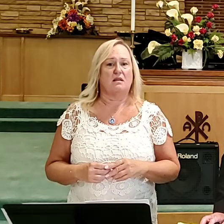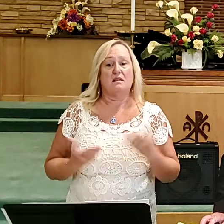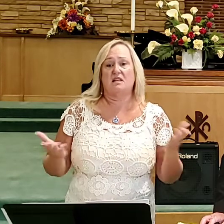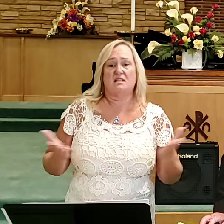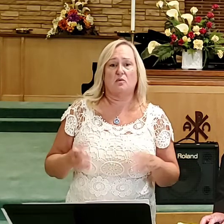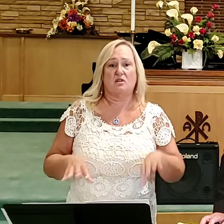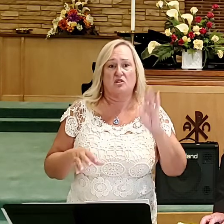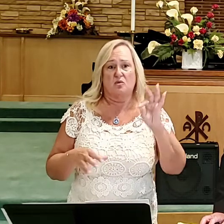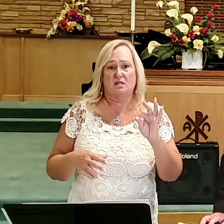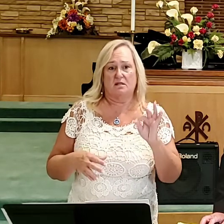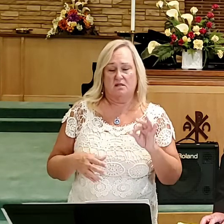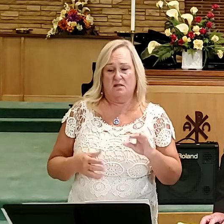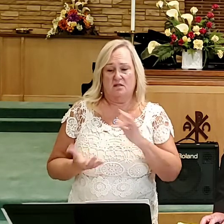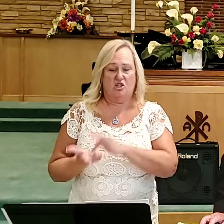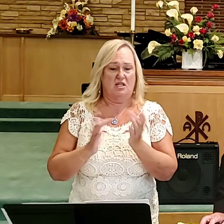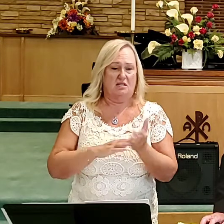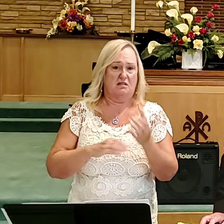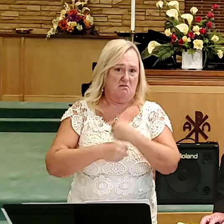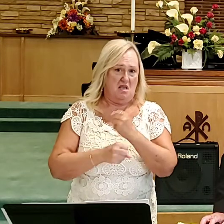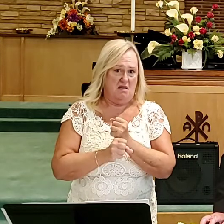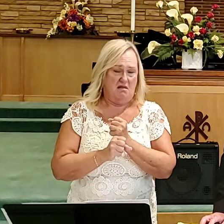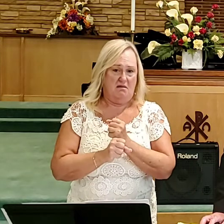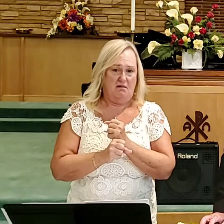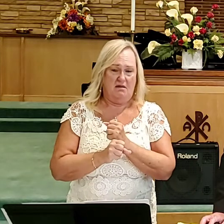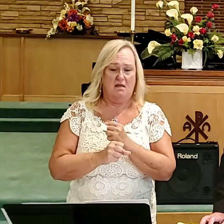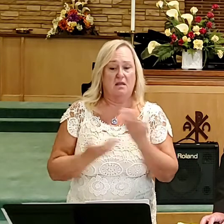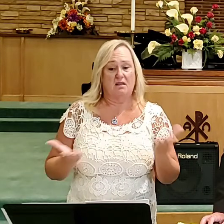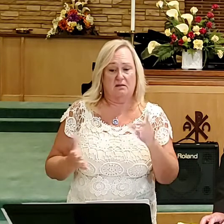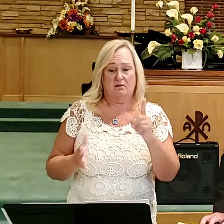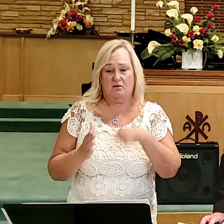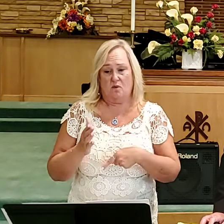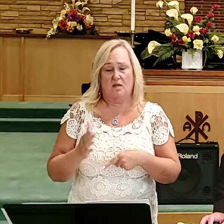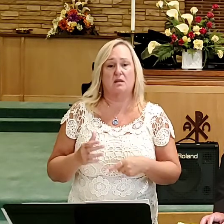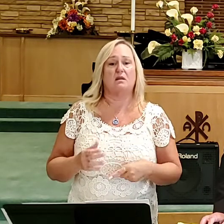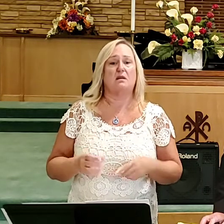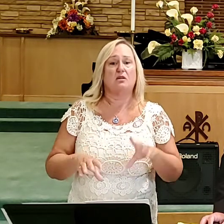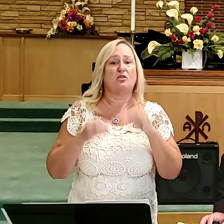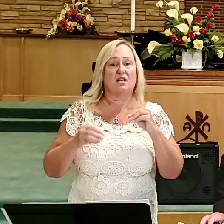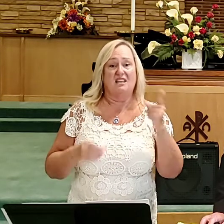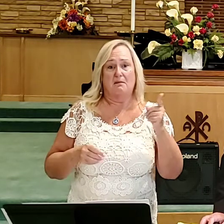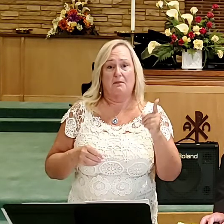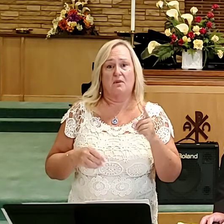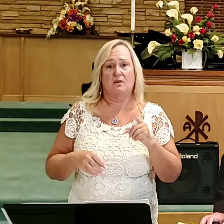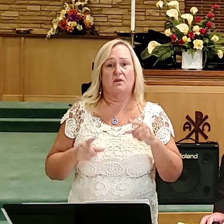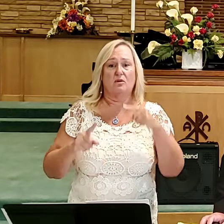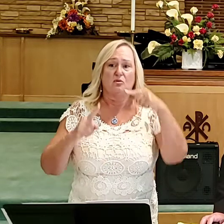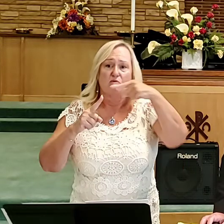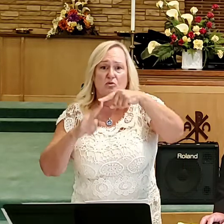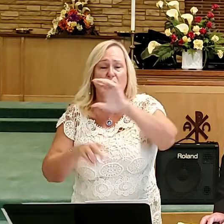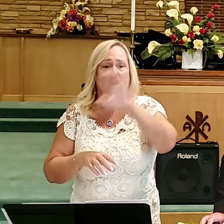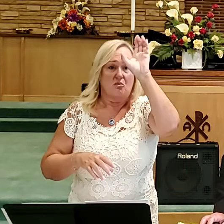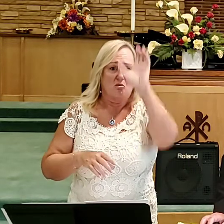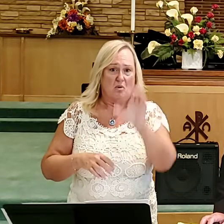these were the choices Jesus made. This is what took him to the cross.